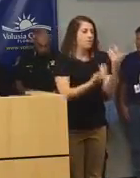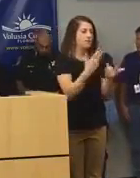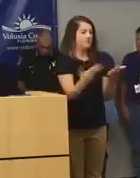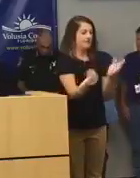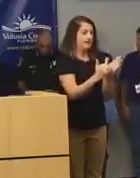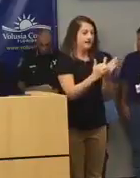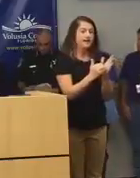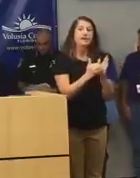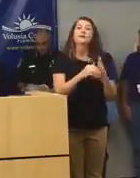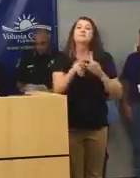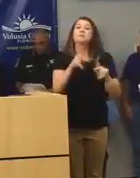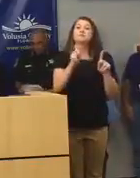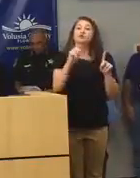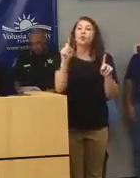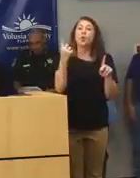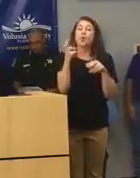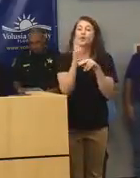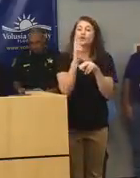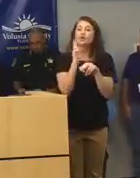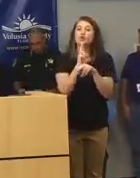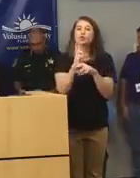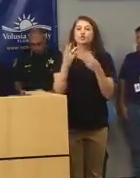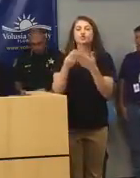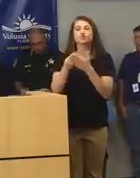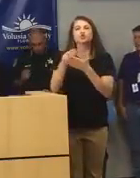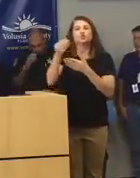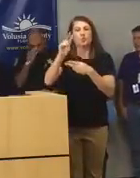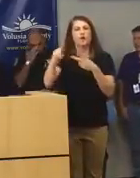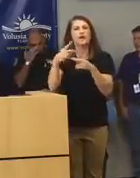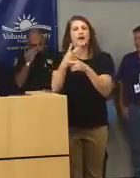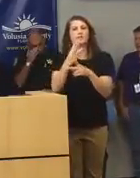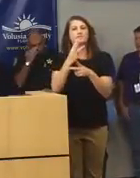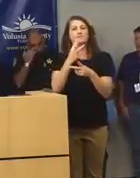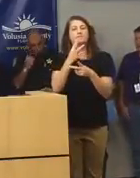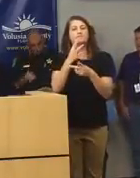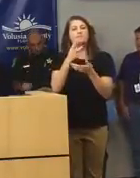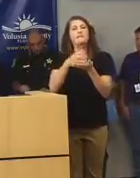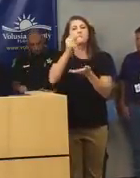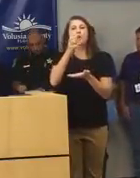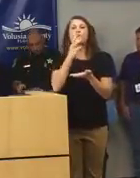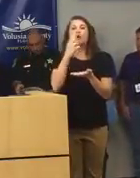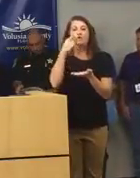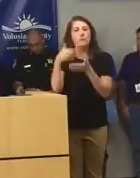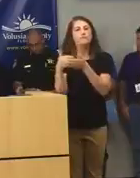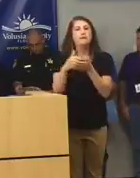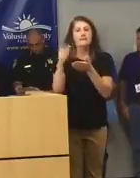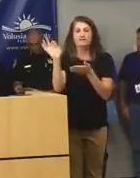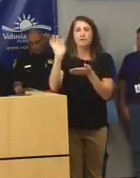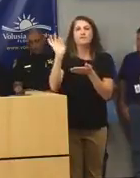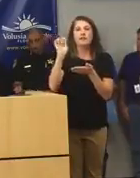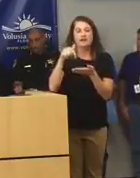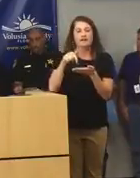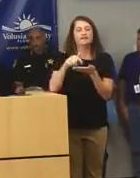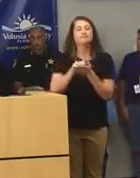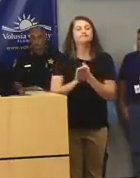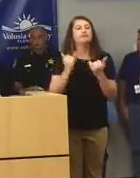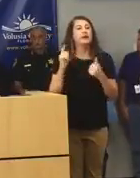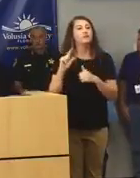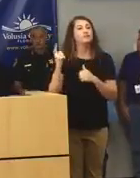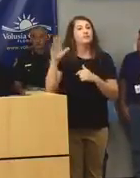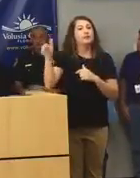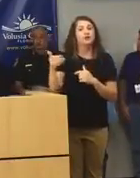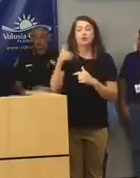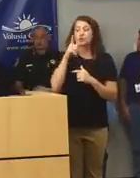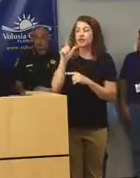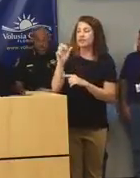Also, people should only use the store-bought type bottled water for mixing their baby formula. And with that, let me turn it over and